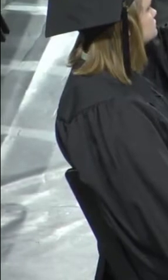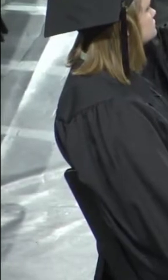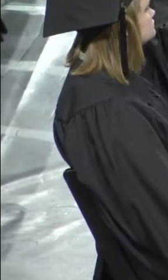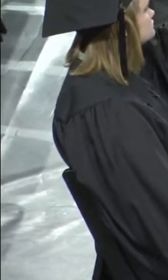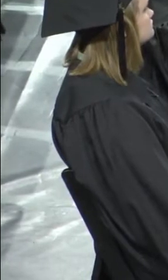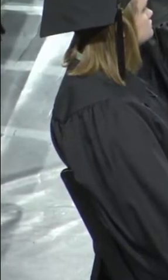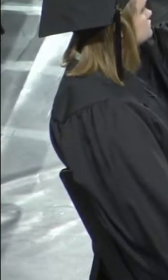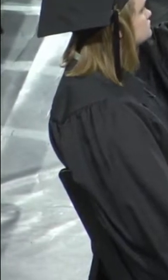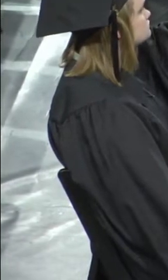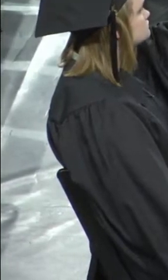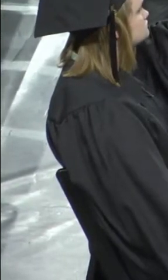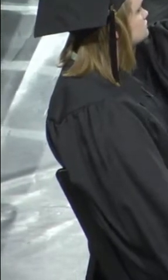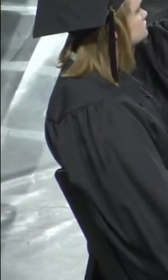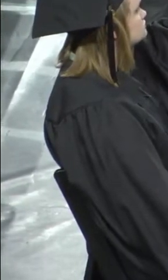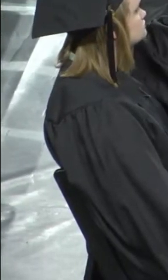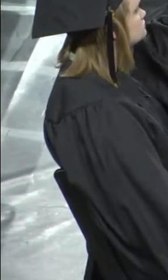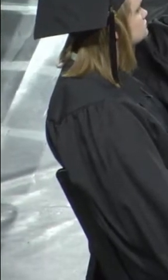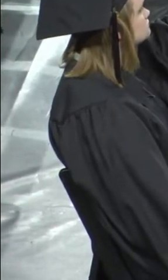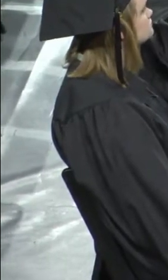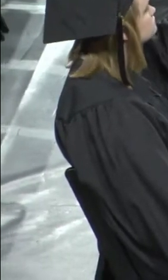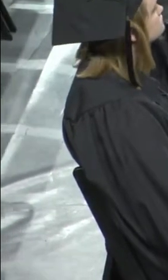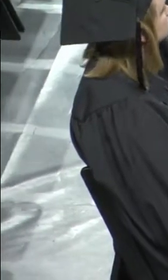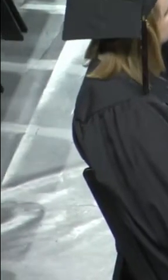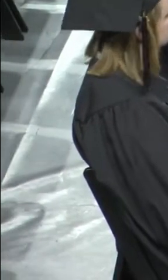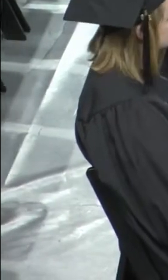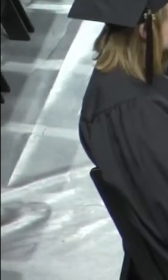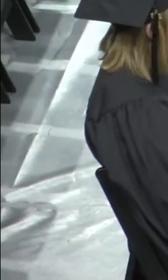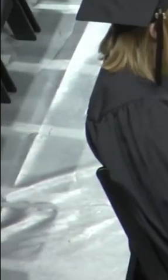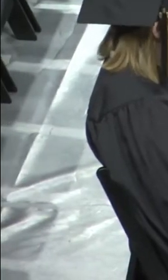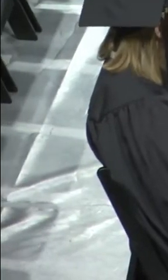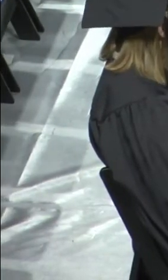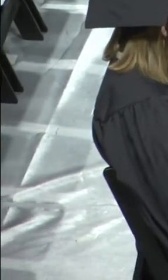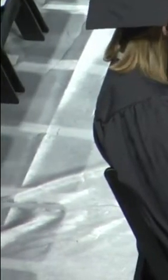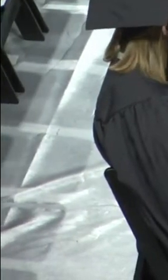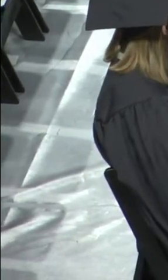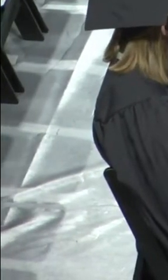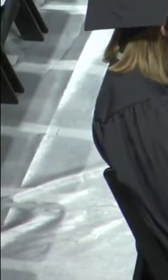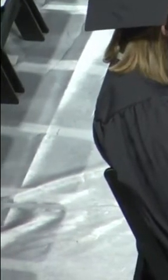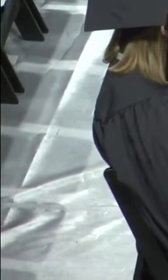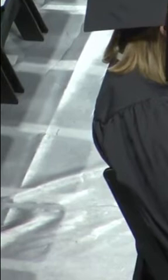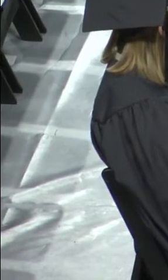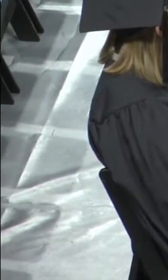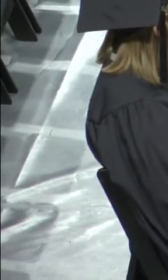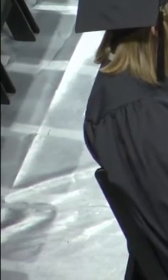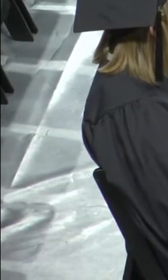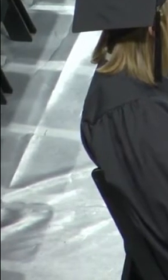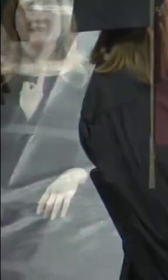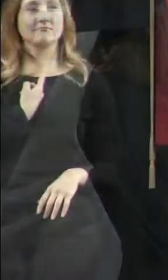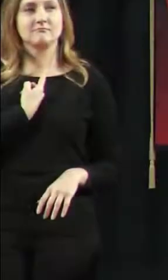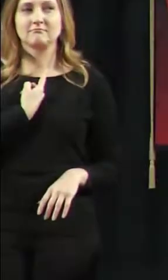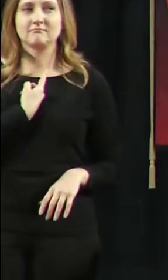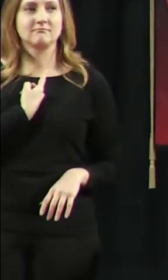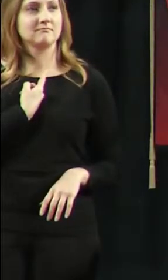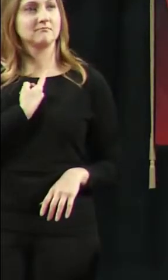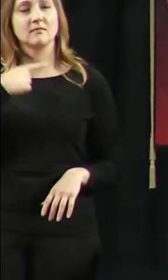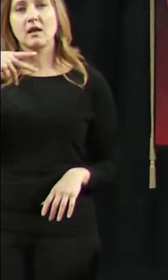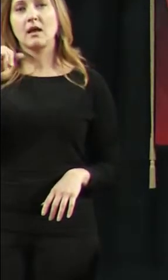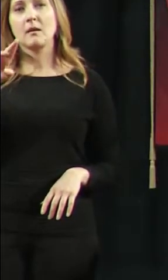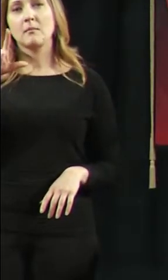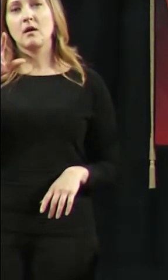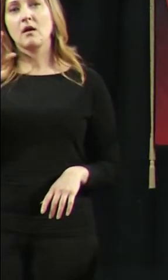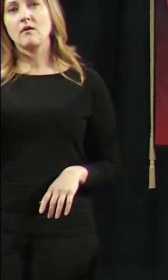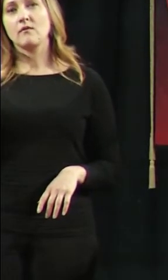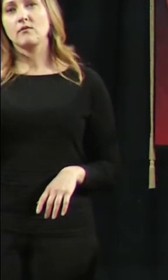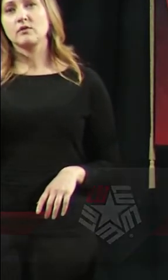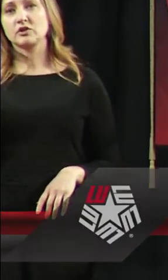from Lamar University. And mine is not the only story of possibilities. Paul Frege,